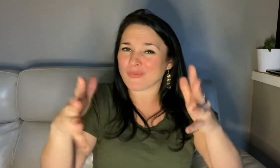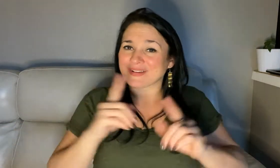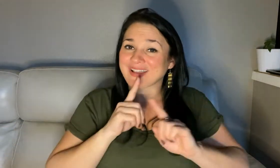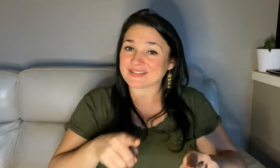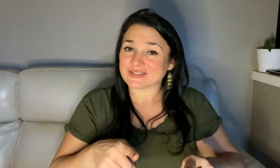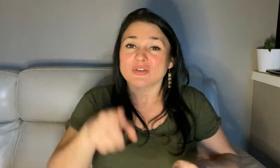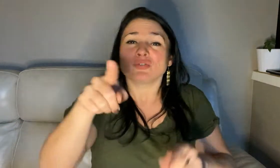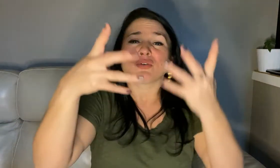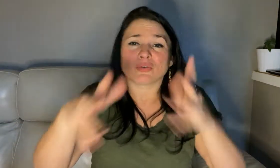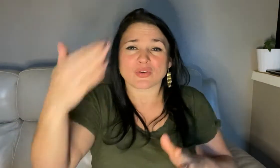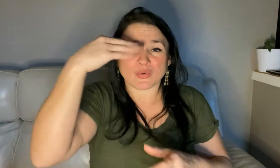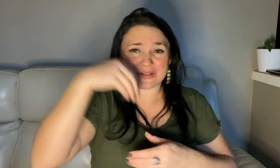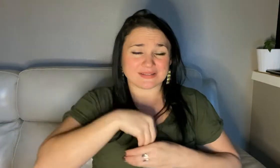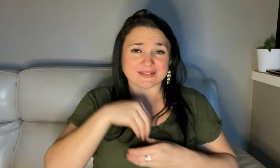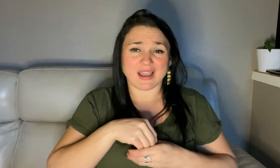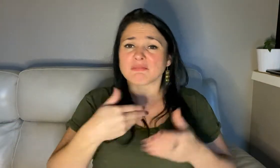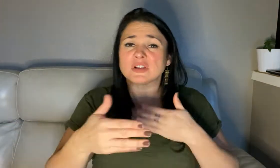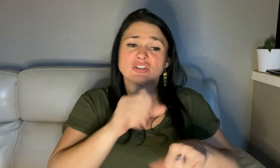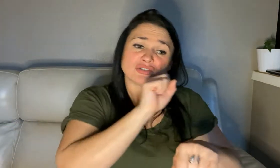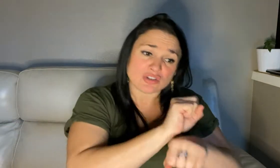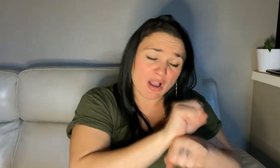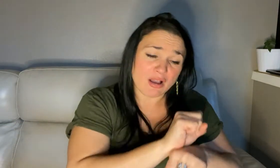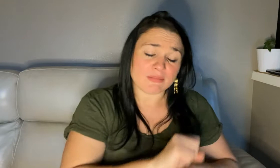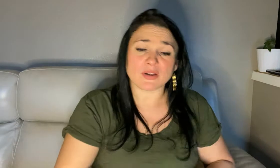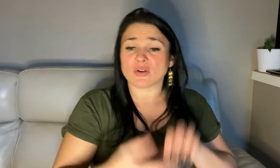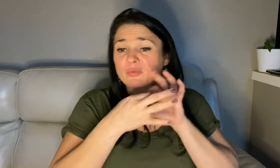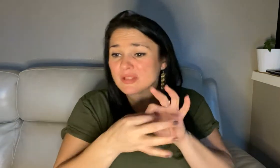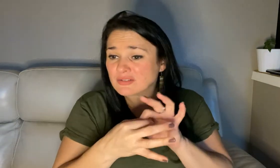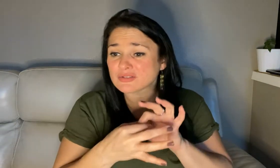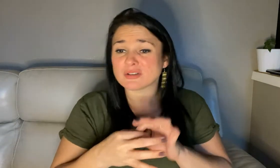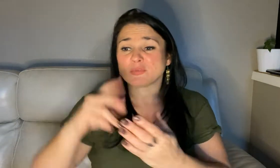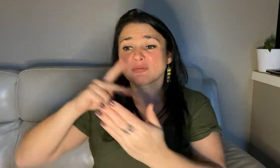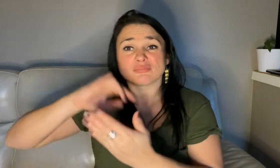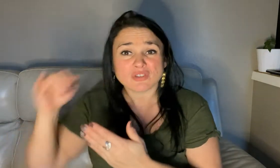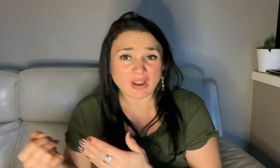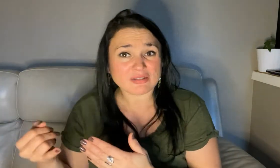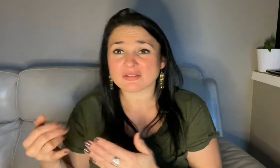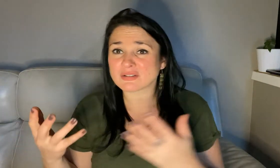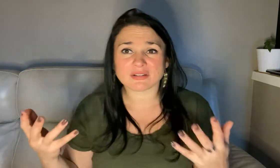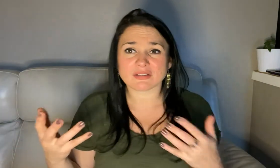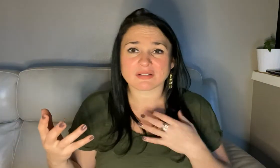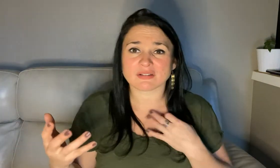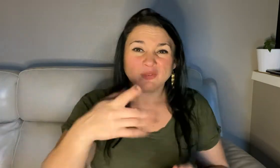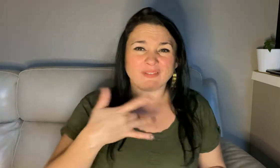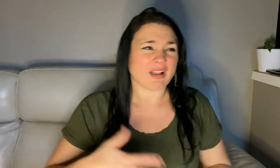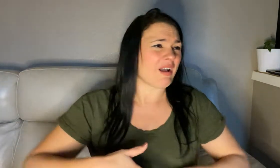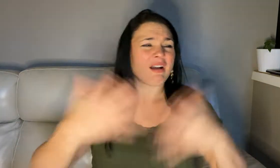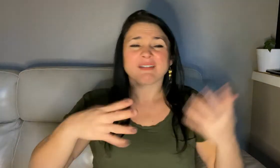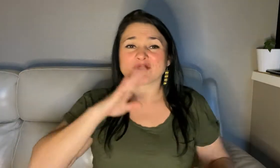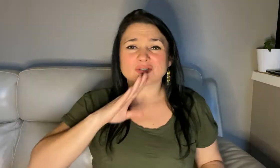improve, you already know your answer. You already know, listen to your insides. As far as if you're feeling frustrated, like, why does this